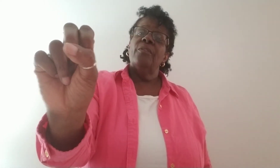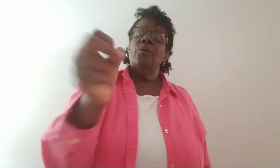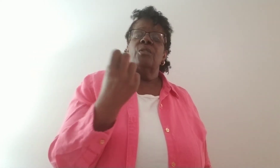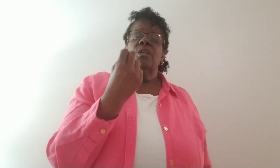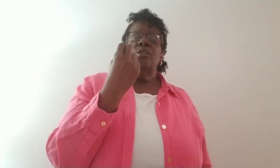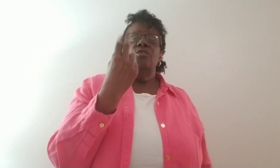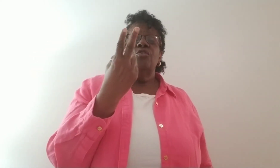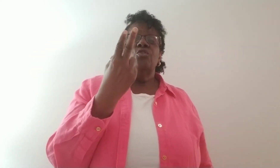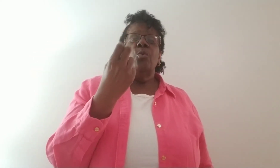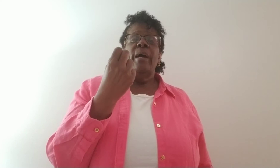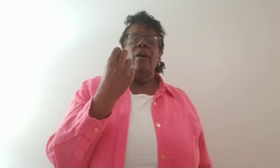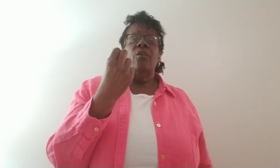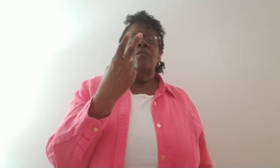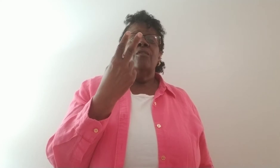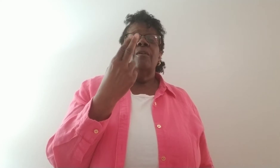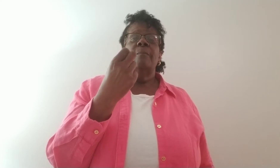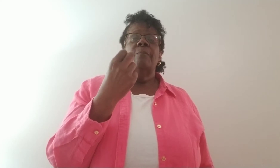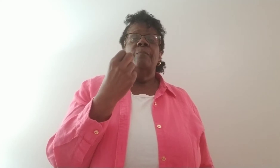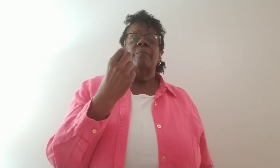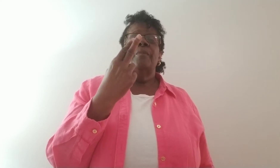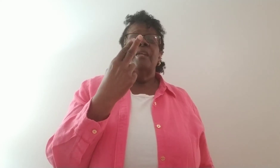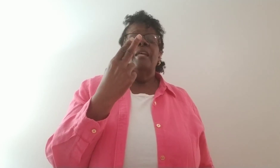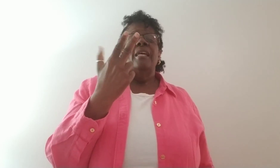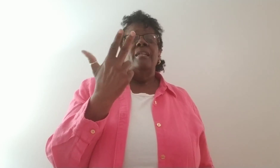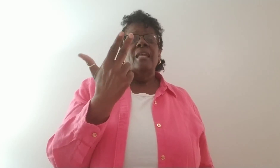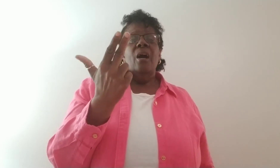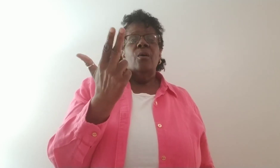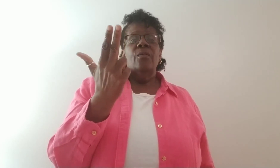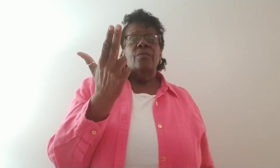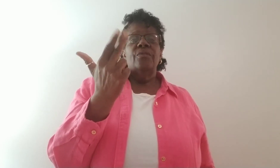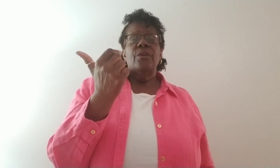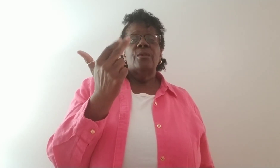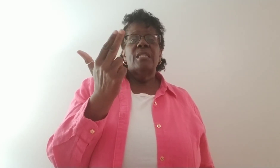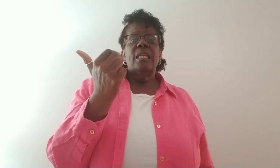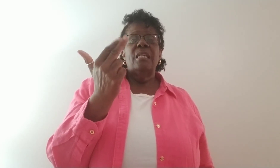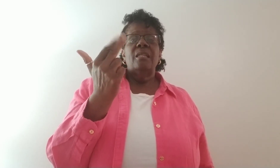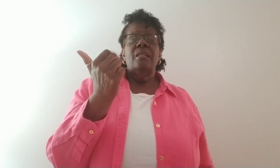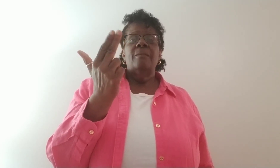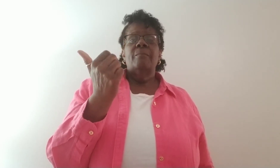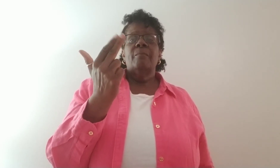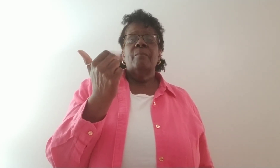those. 12. Now, 13,